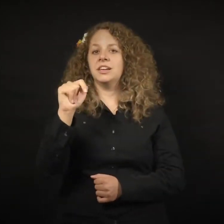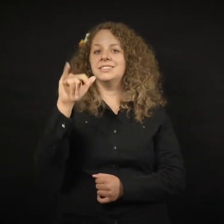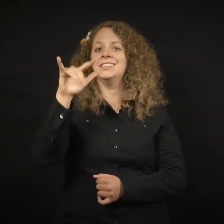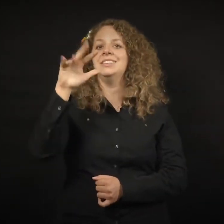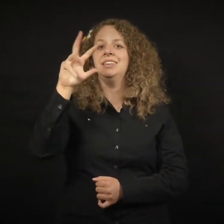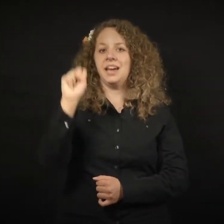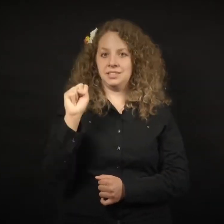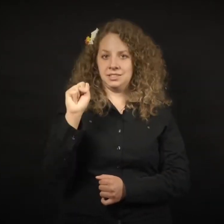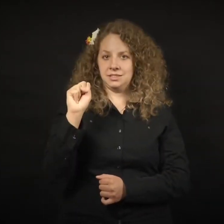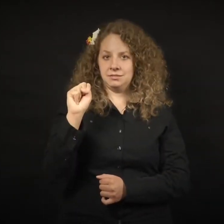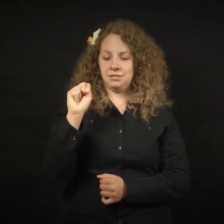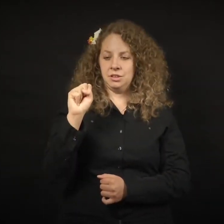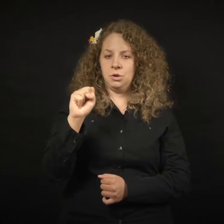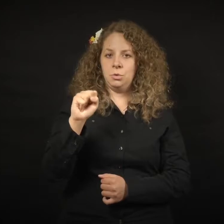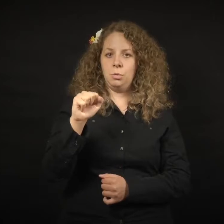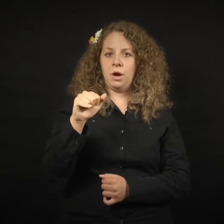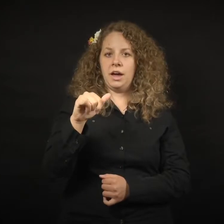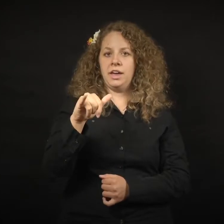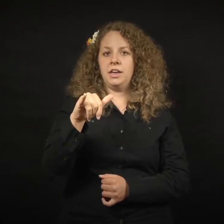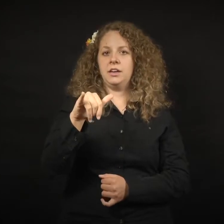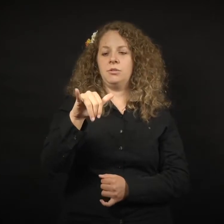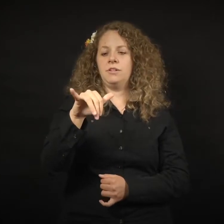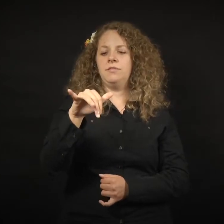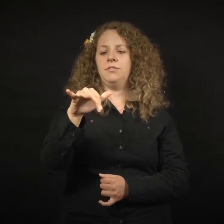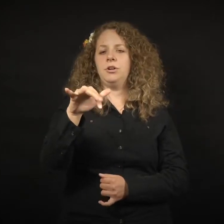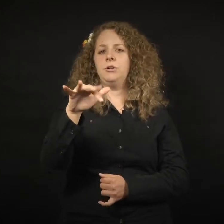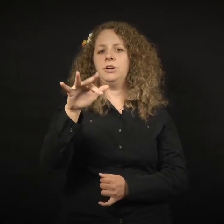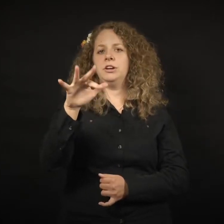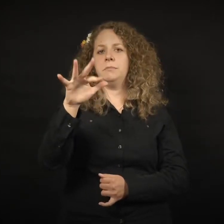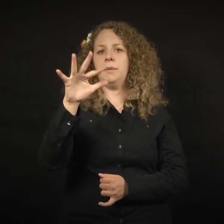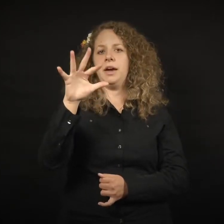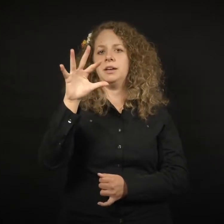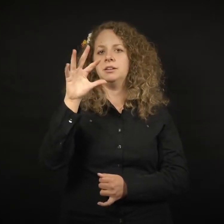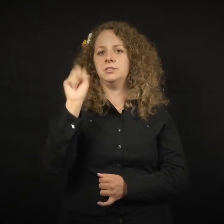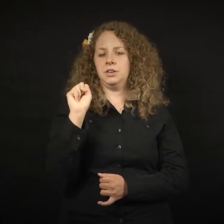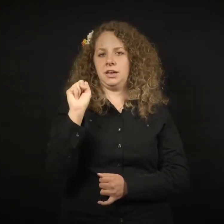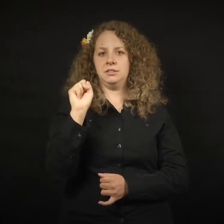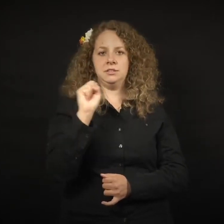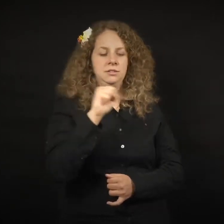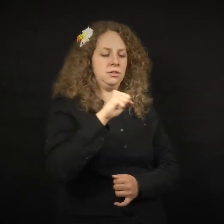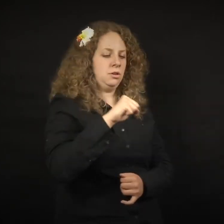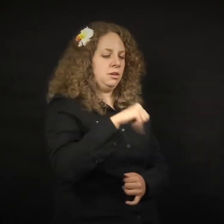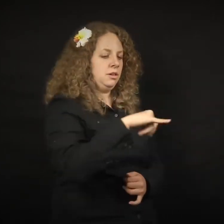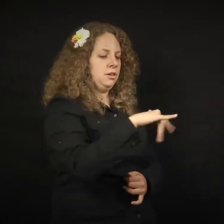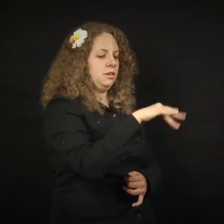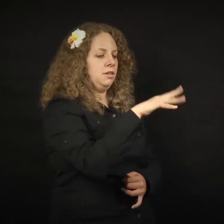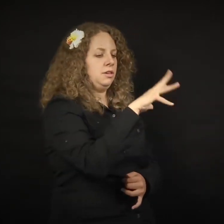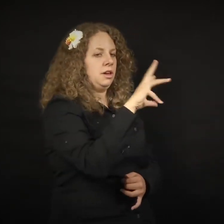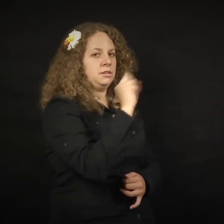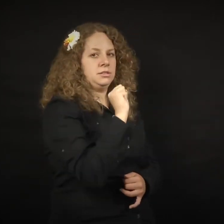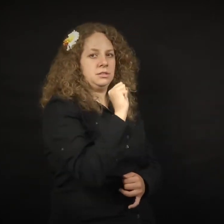Lexicalized yes. Y going forward and back to S. Yes.